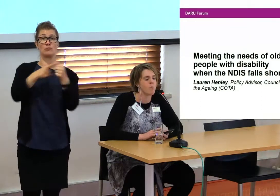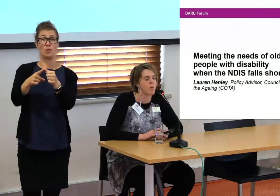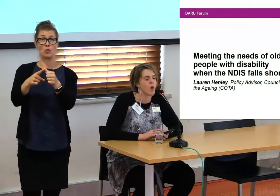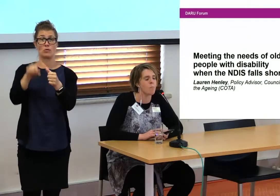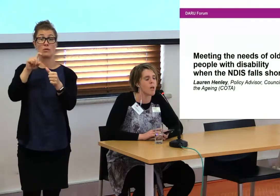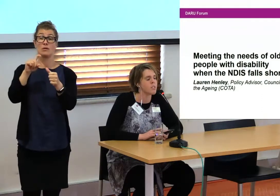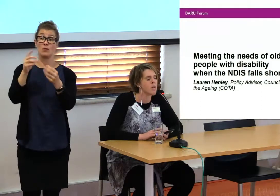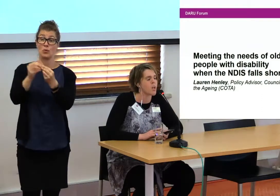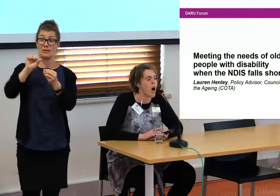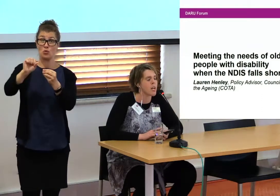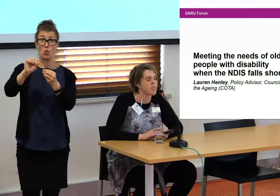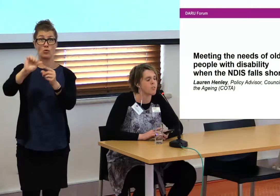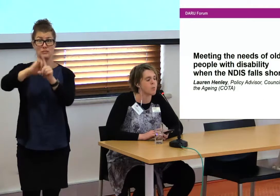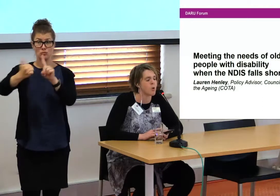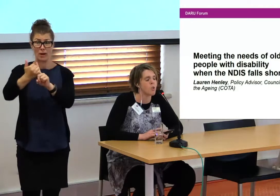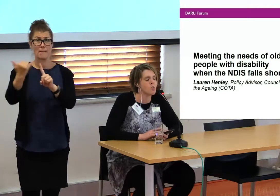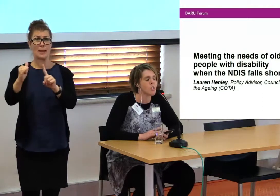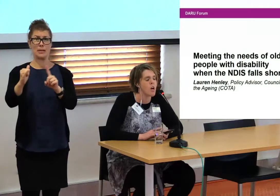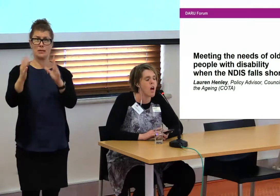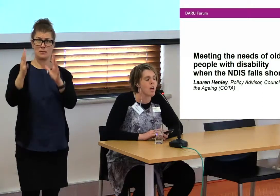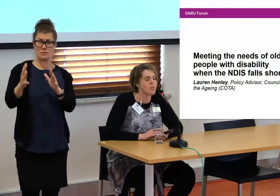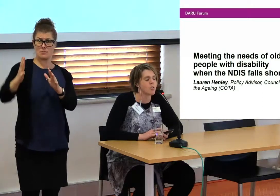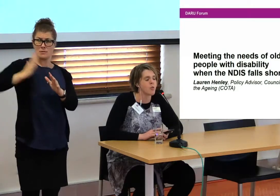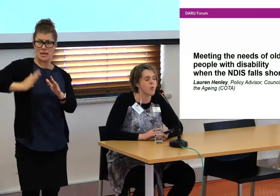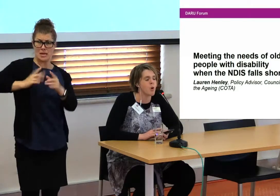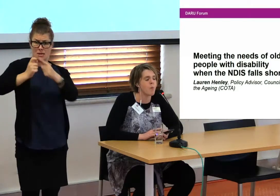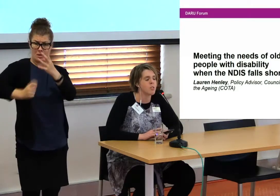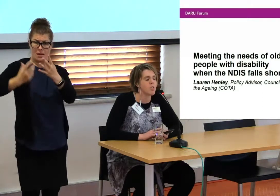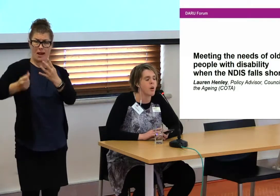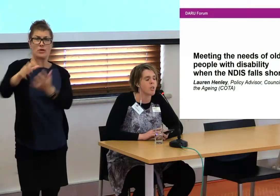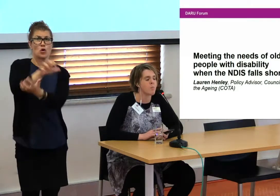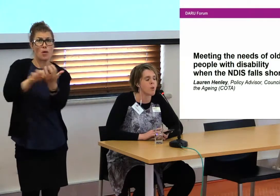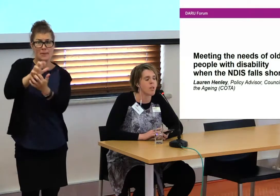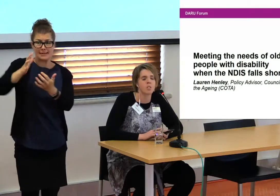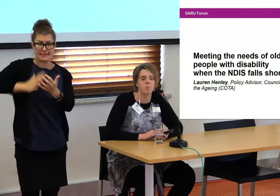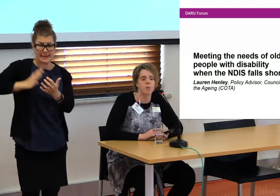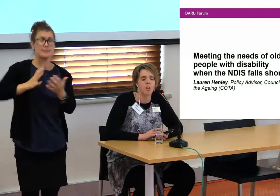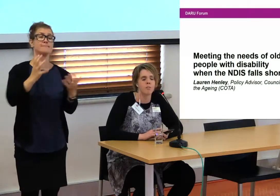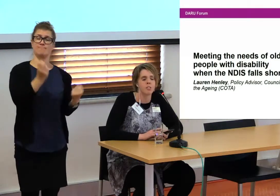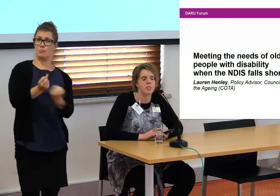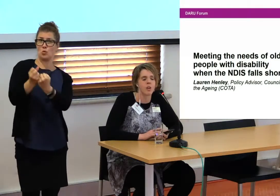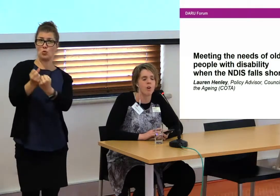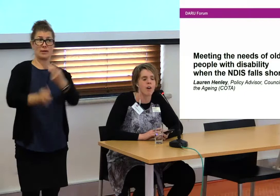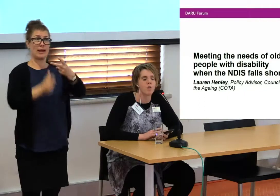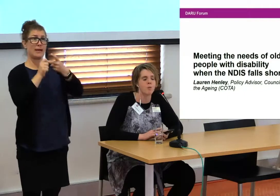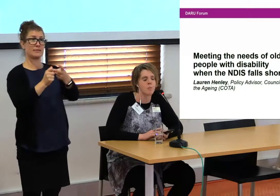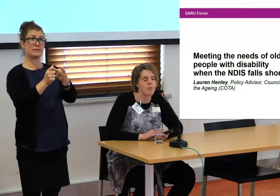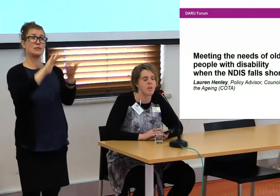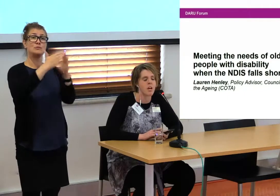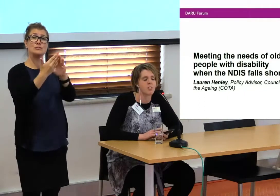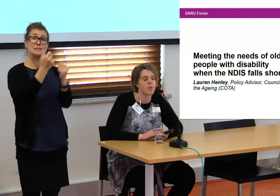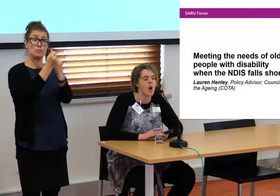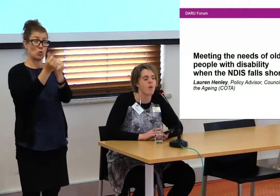of people with complex and high needs for support. And two, personal and community support services are available to